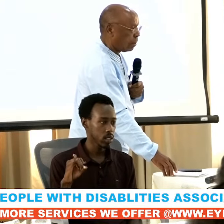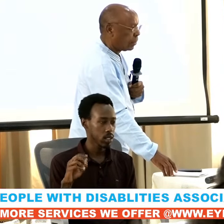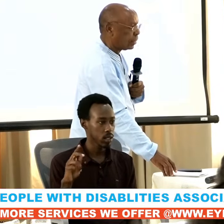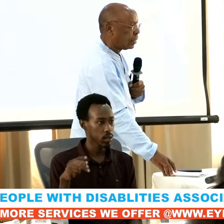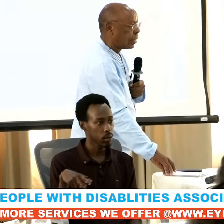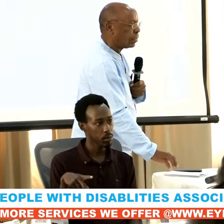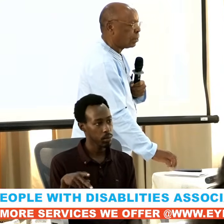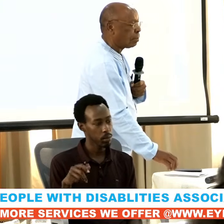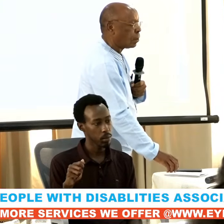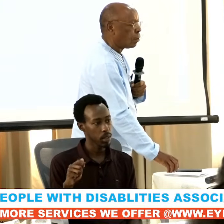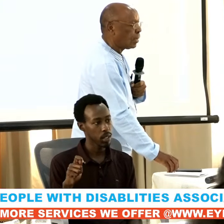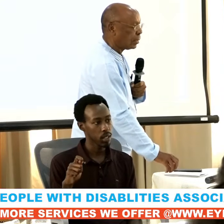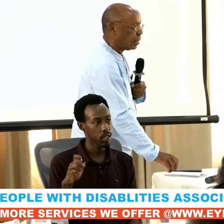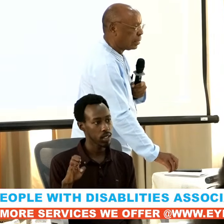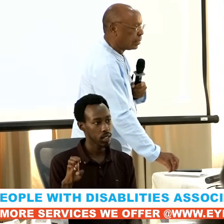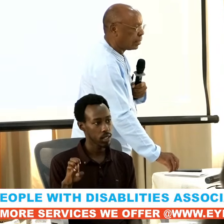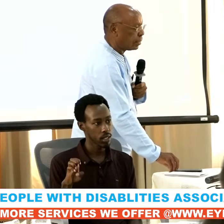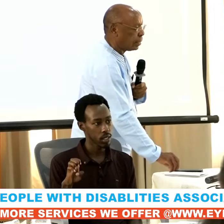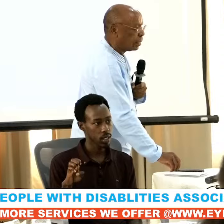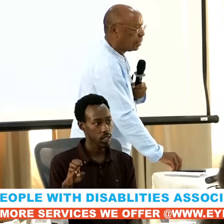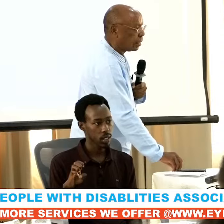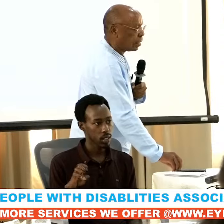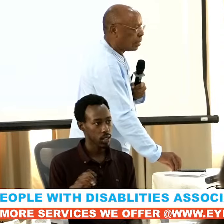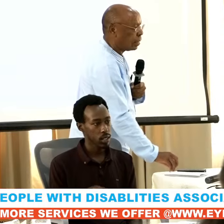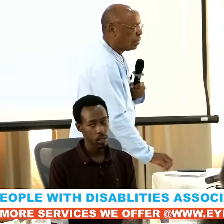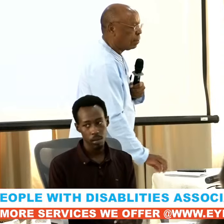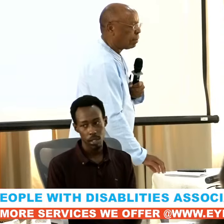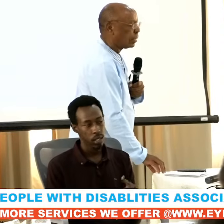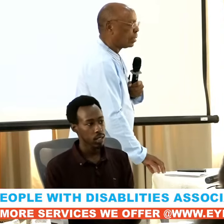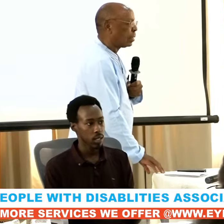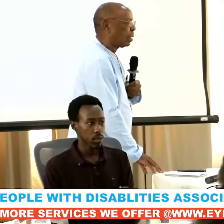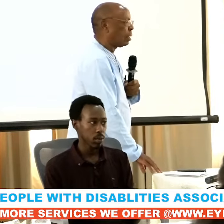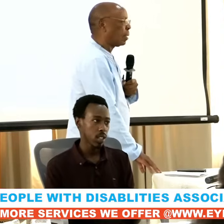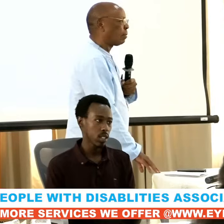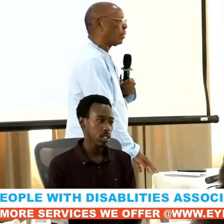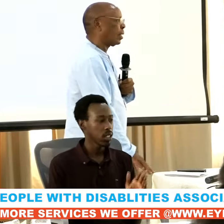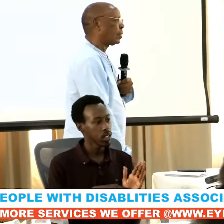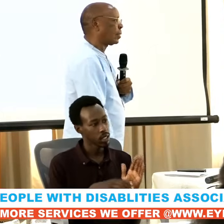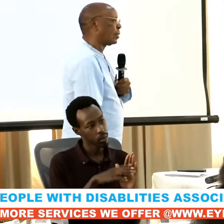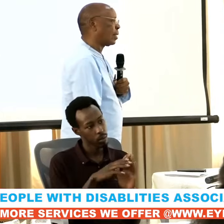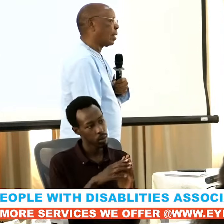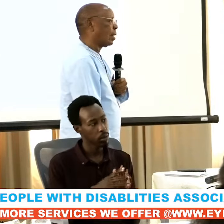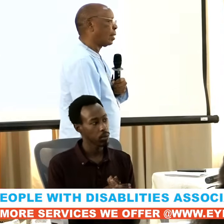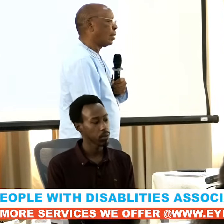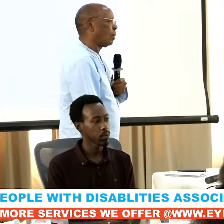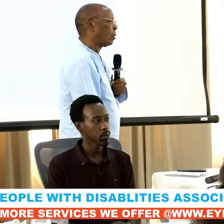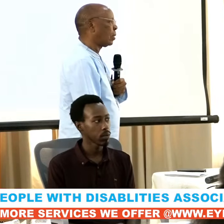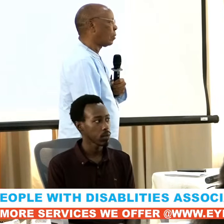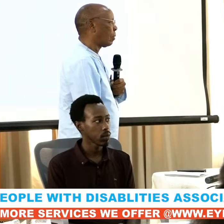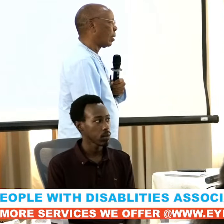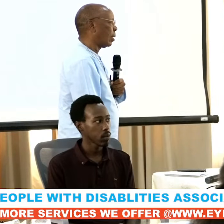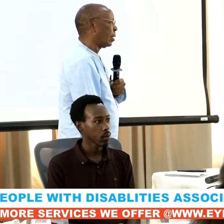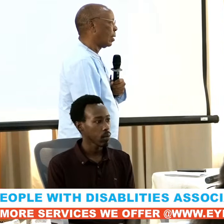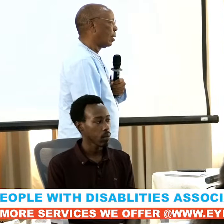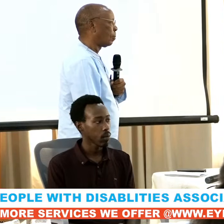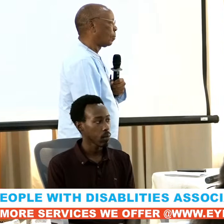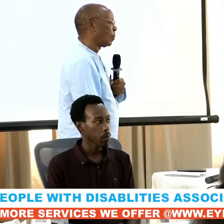I want to say that it's not by coincidence that the Deputy Vice Chancellor of Academic Affairs and Academic